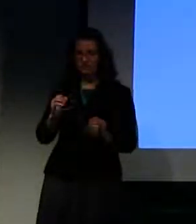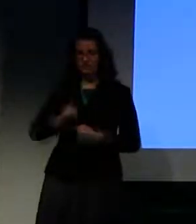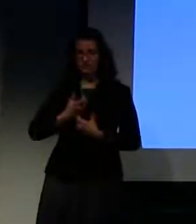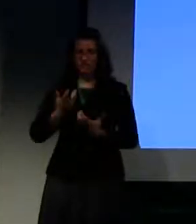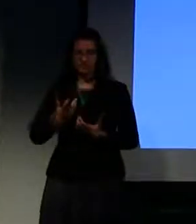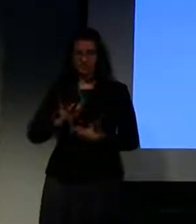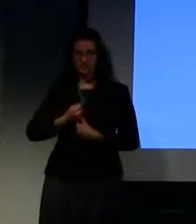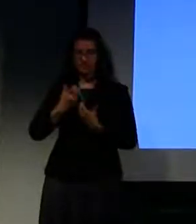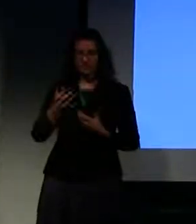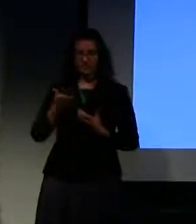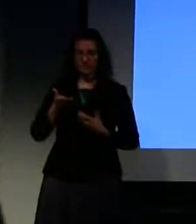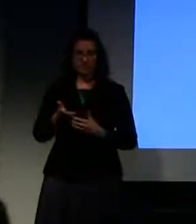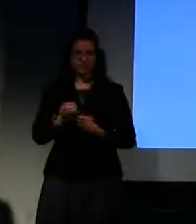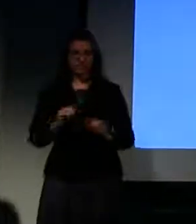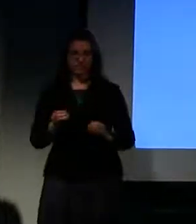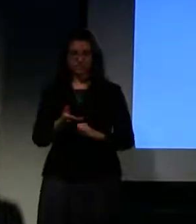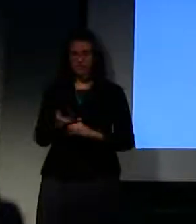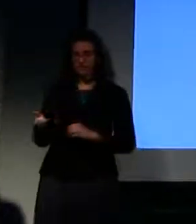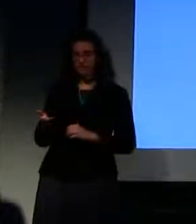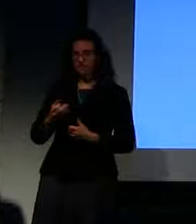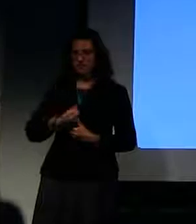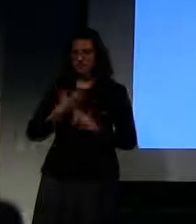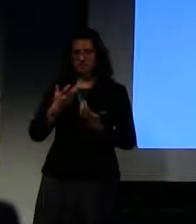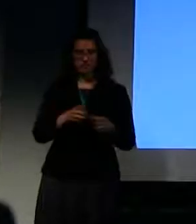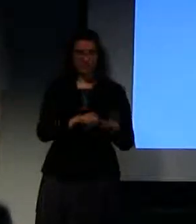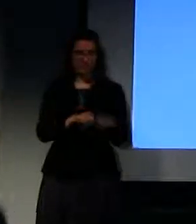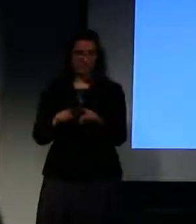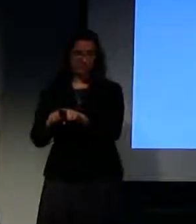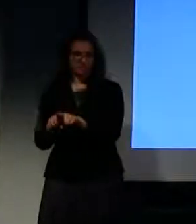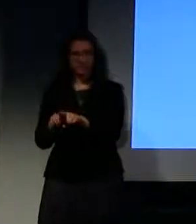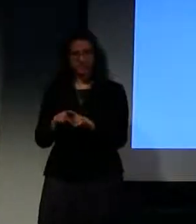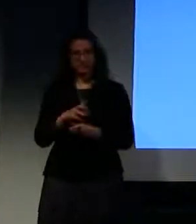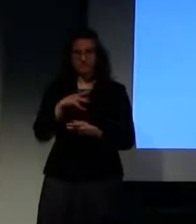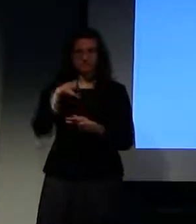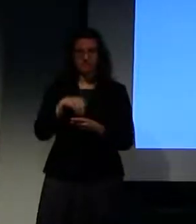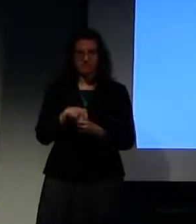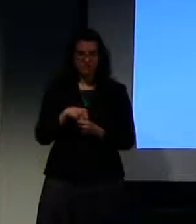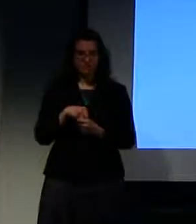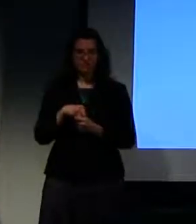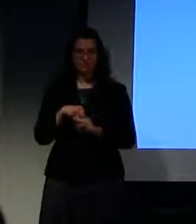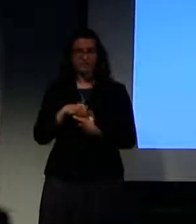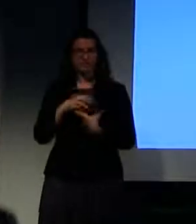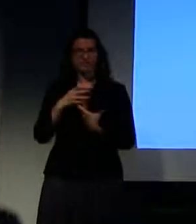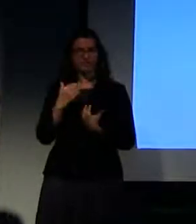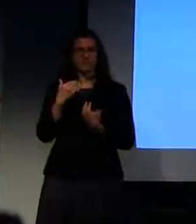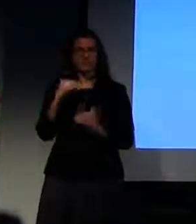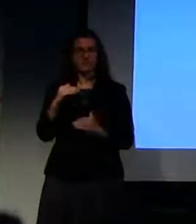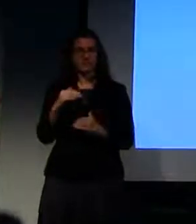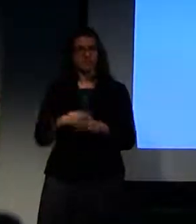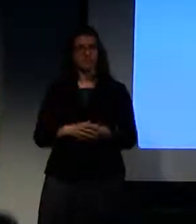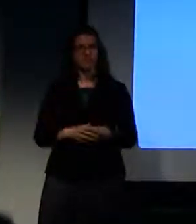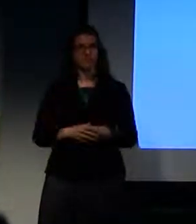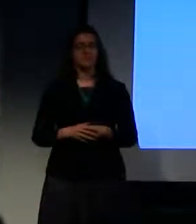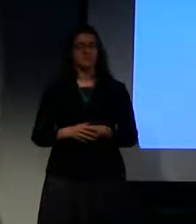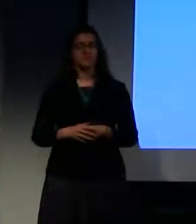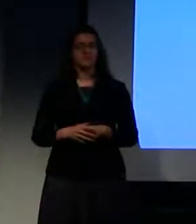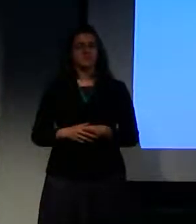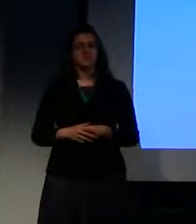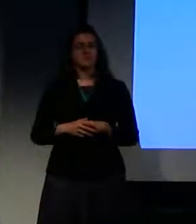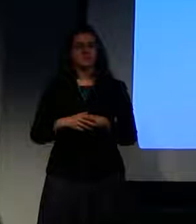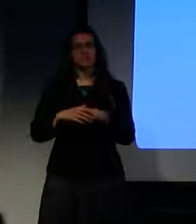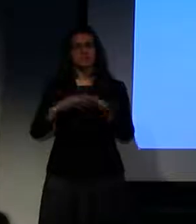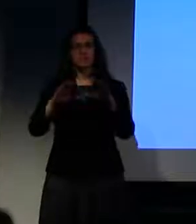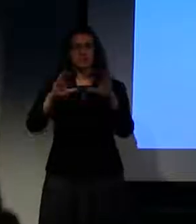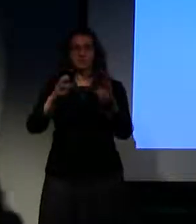poetry, there, no, thing, poetry, as, such, no, such, is, thing, such, there, poetry, Classify, such, in